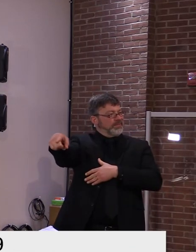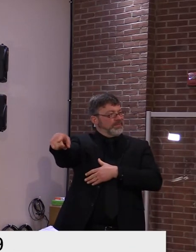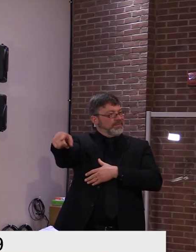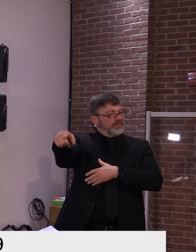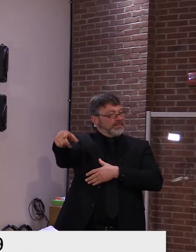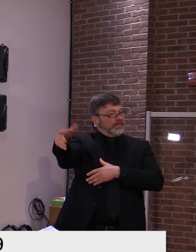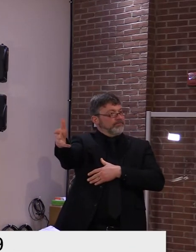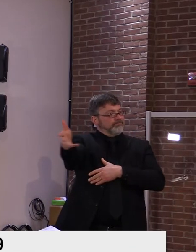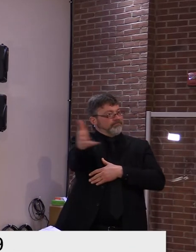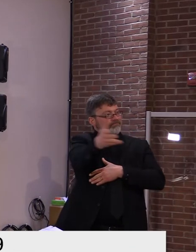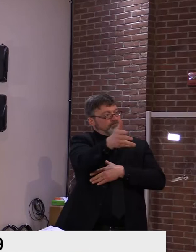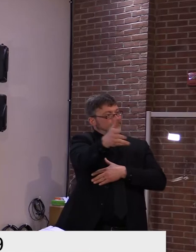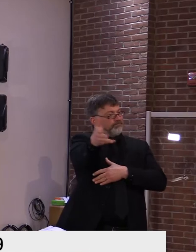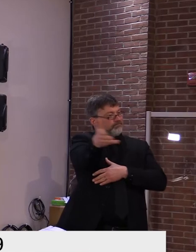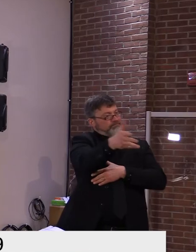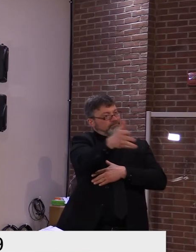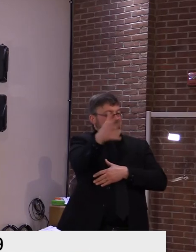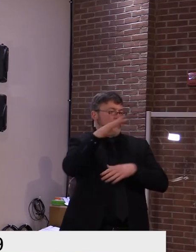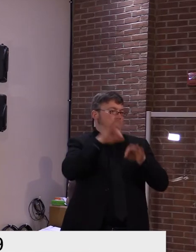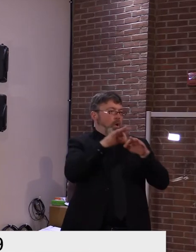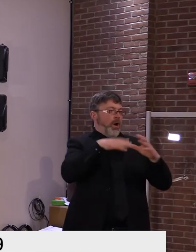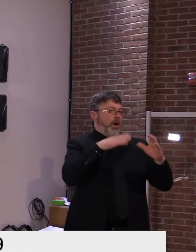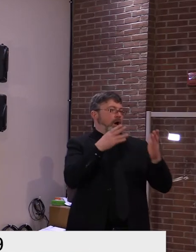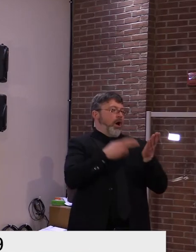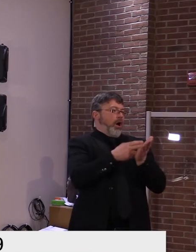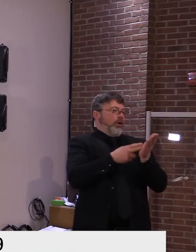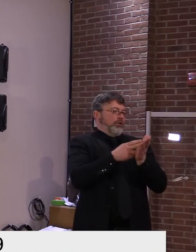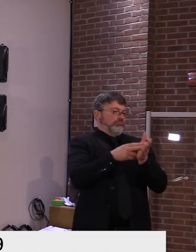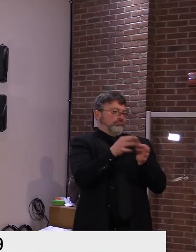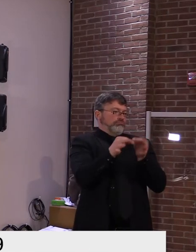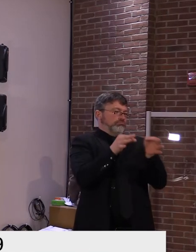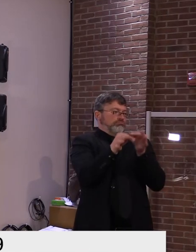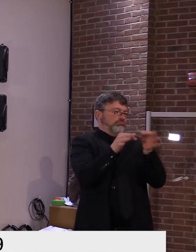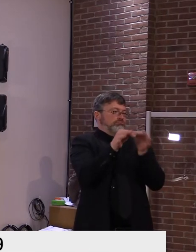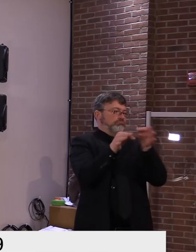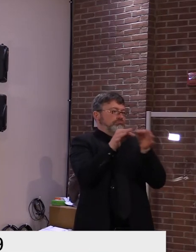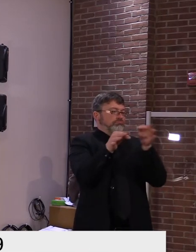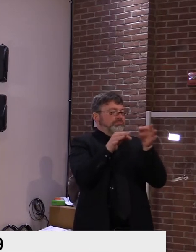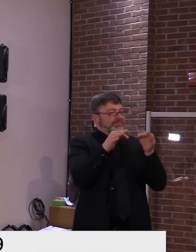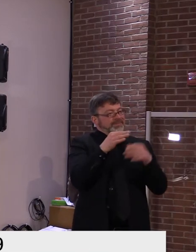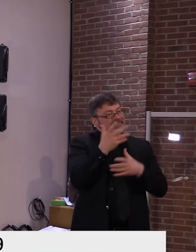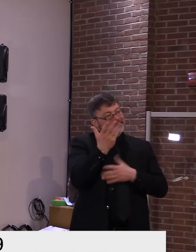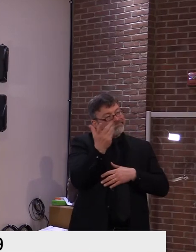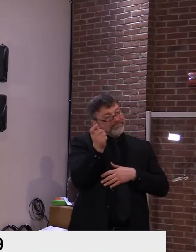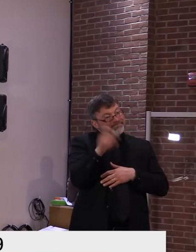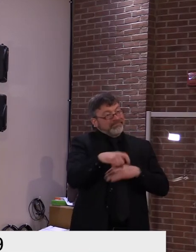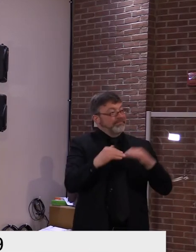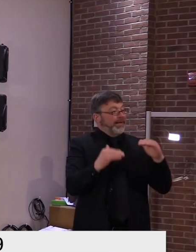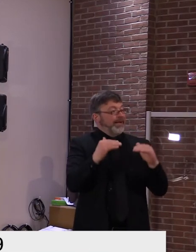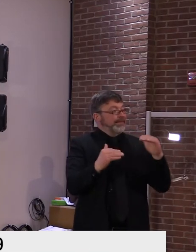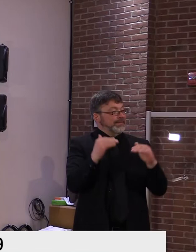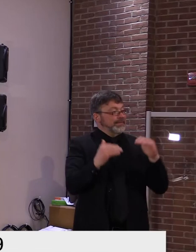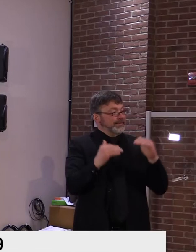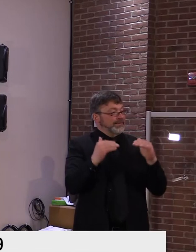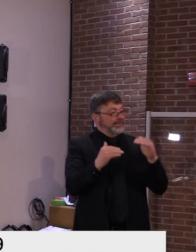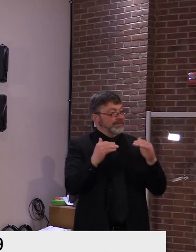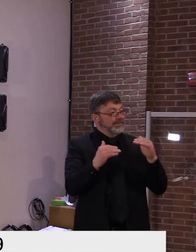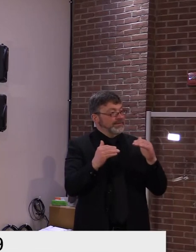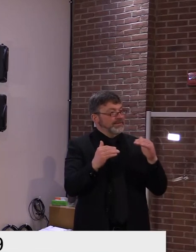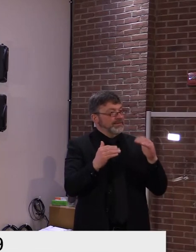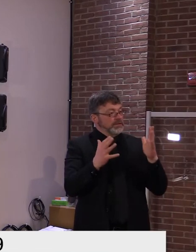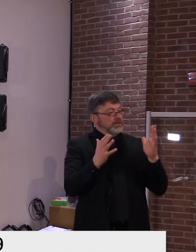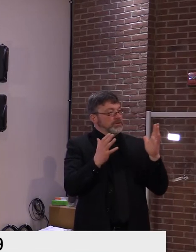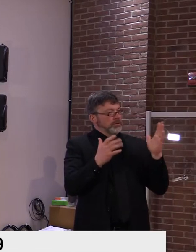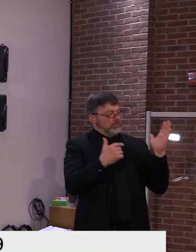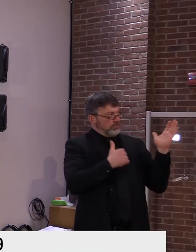balancing act. It's not as simple as looking at the CDC guidance and adopting it. We've always been very careful to ensure it can be